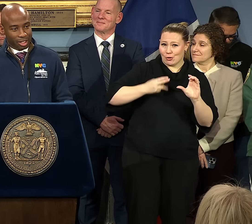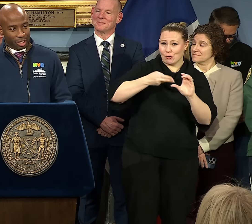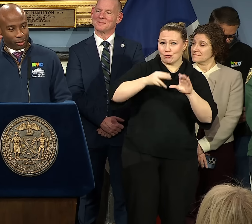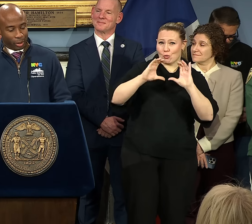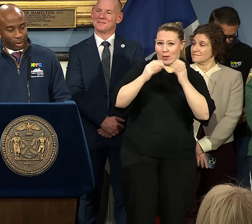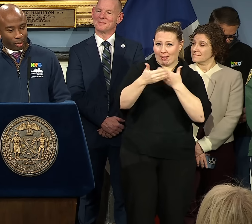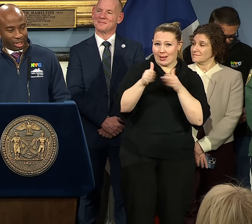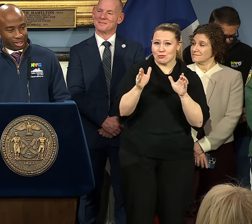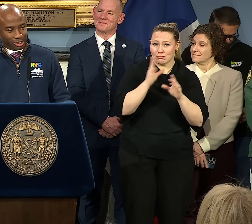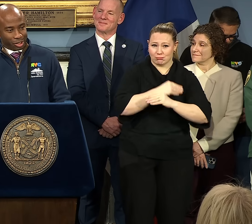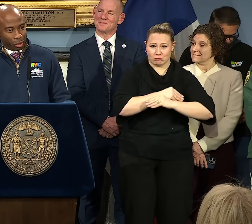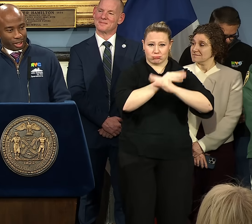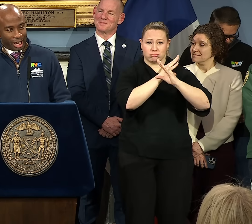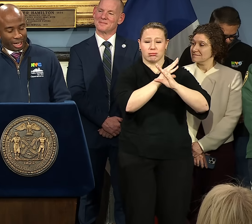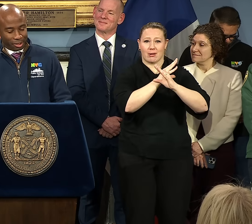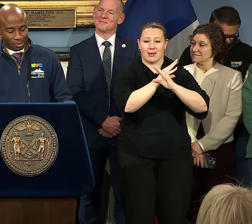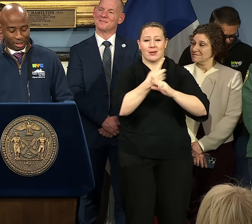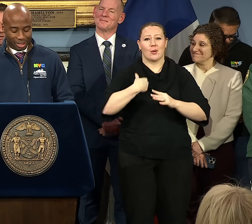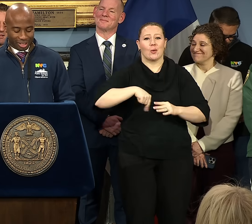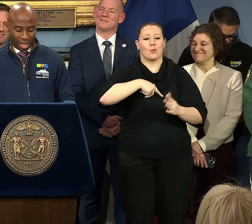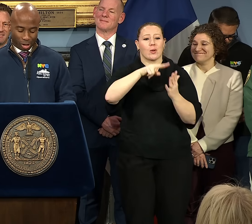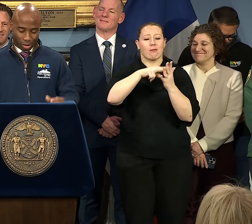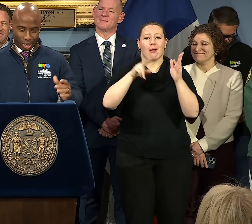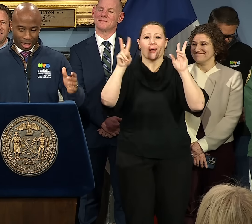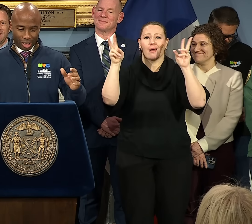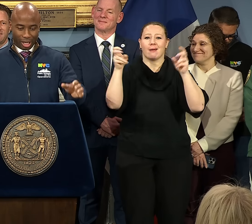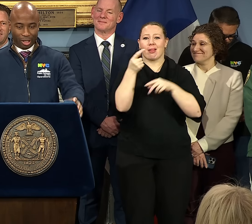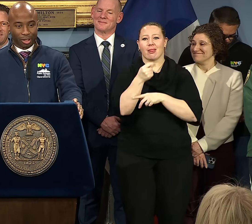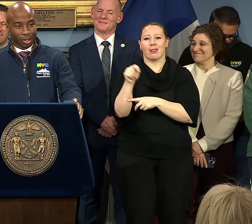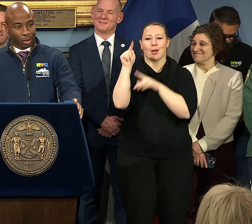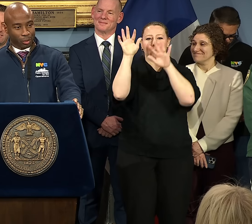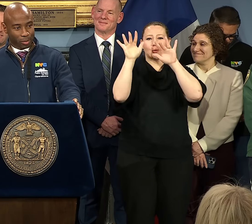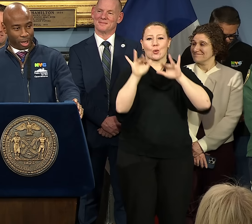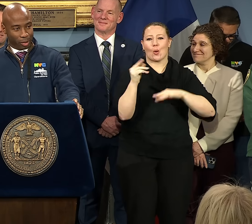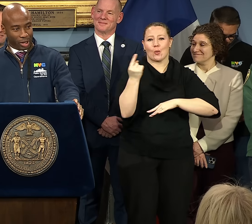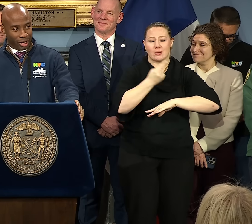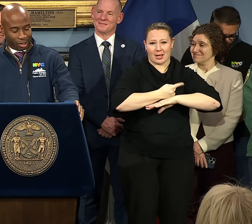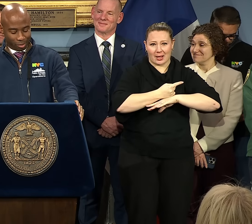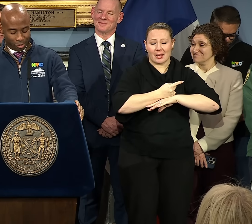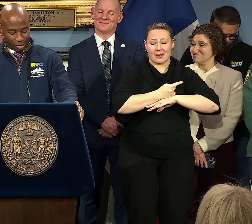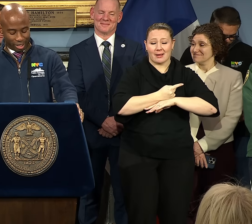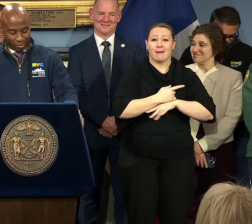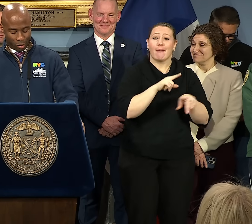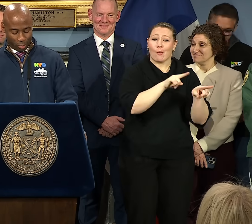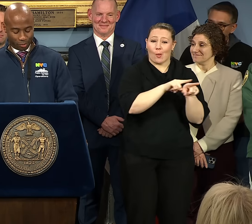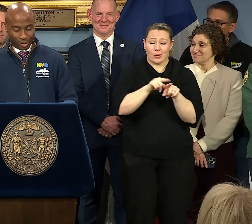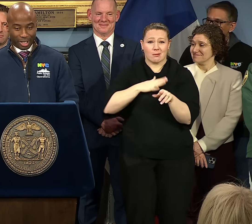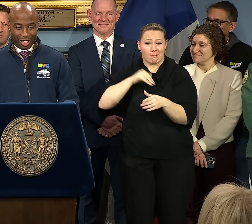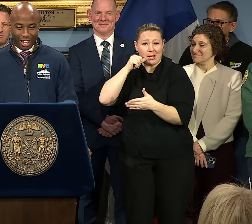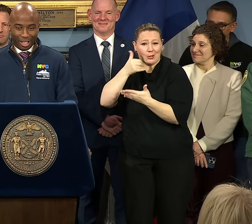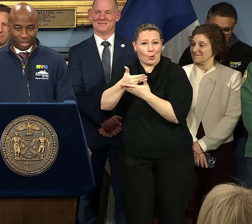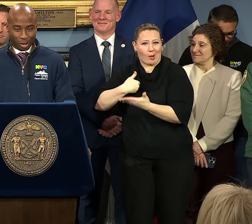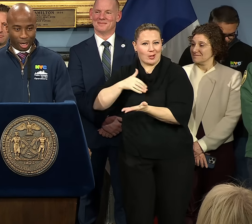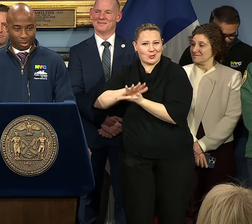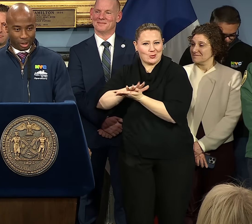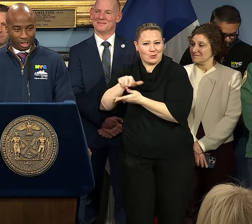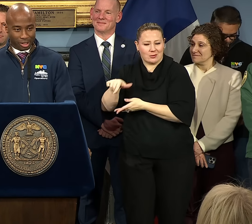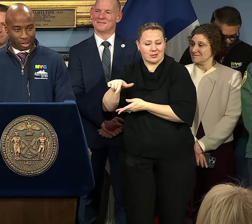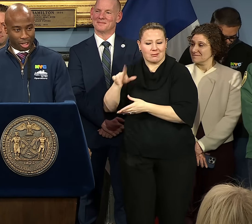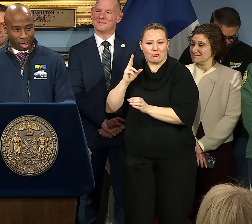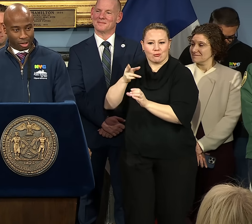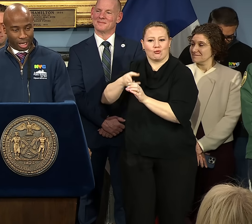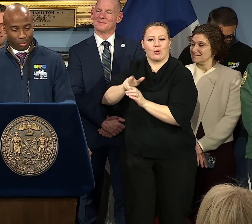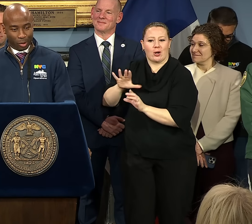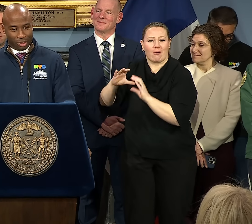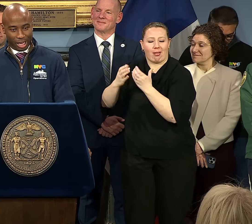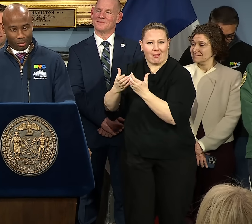class where we read The Snowy Day, I also logged on with my own daughter before I left home. And so I was pleased